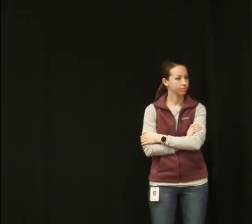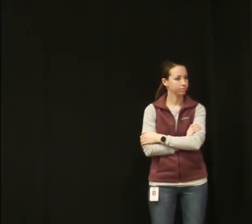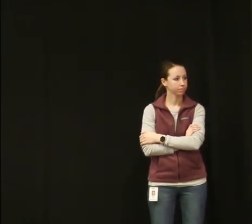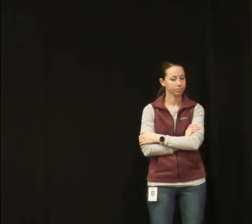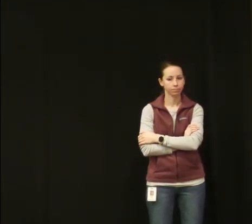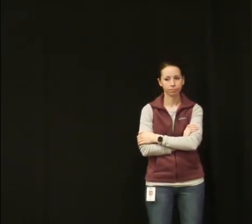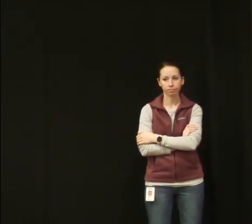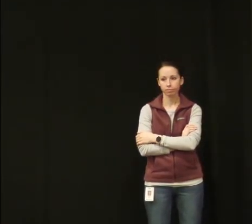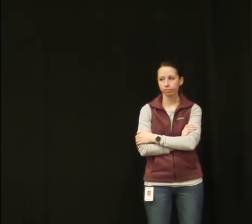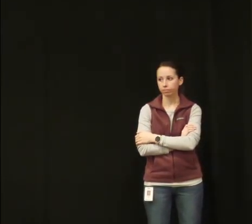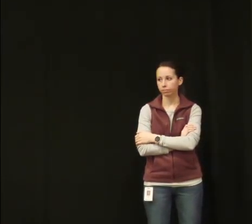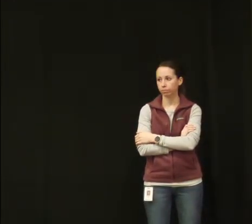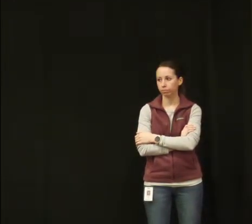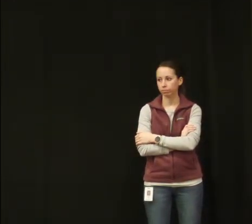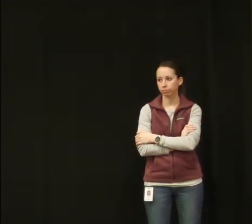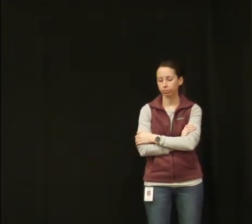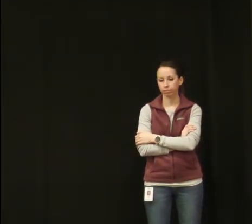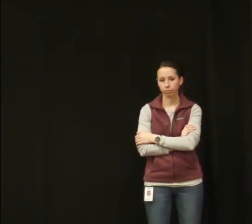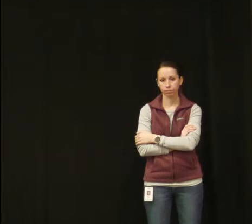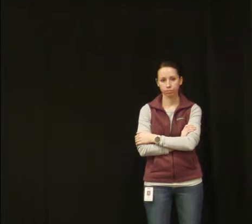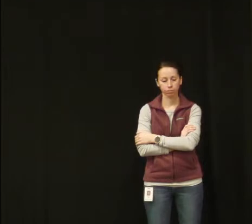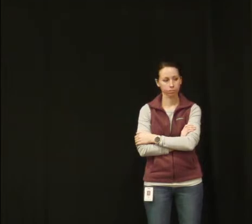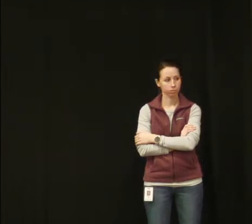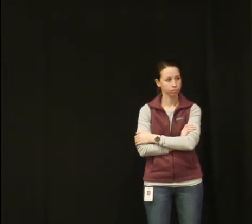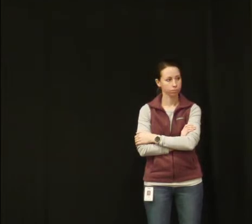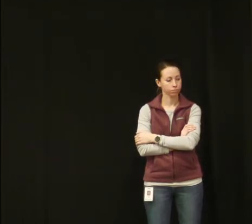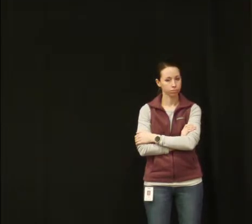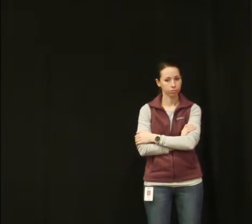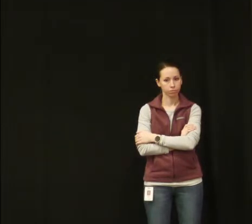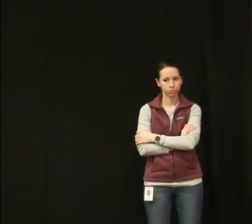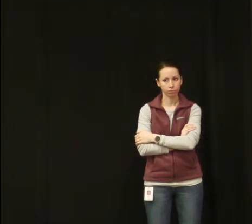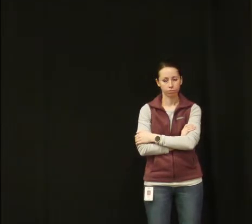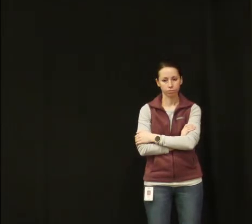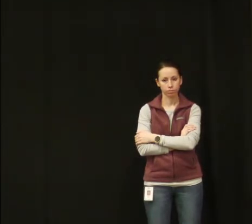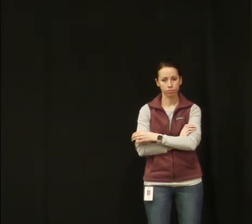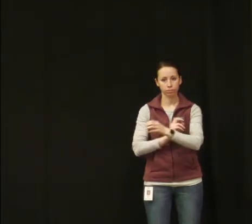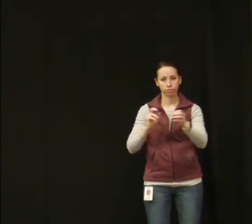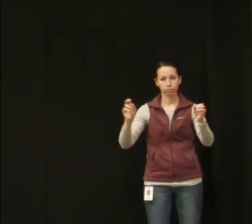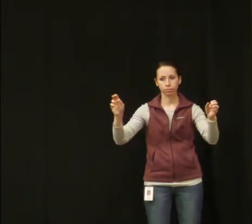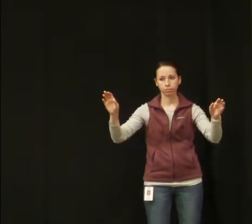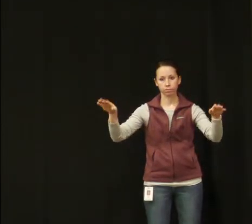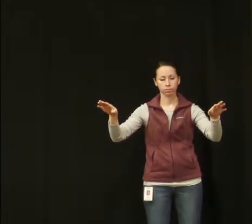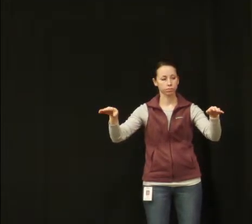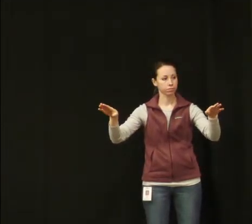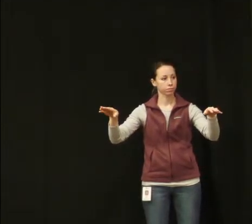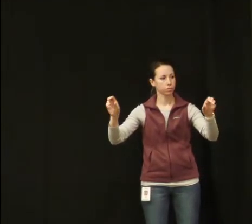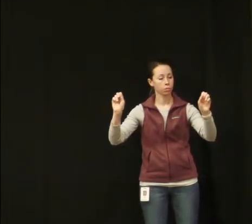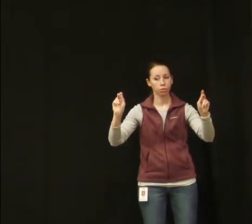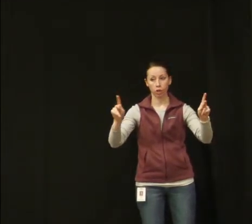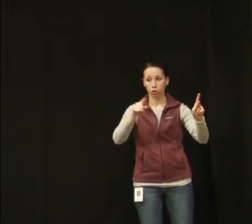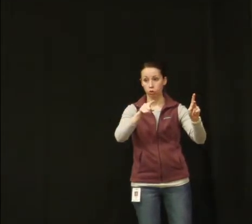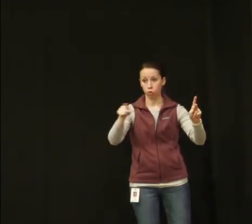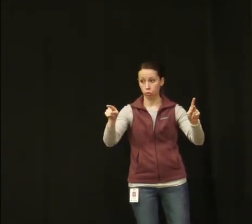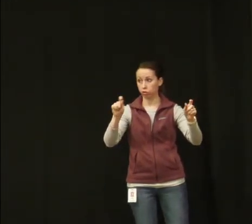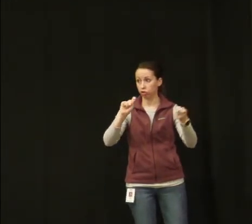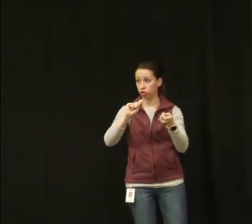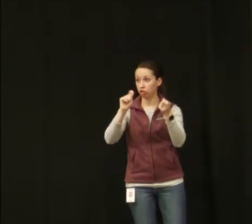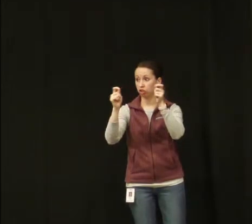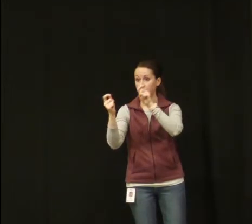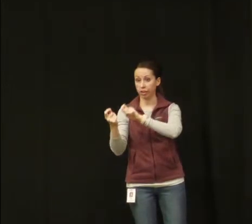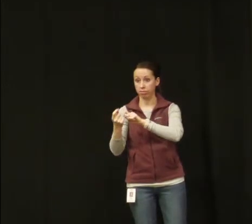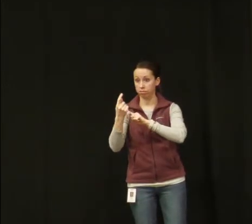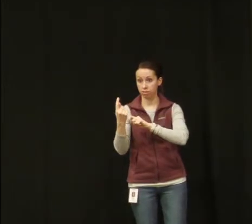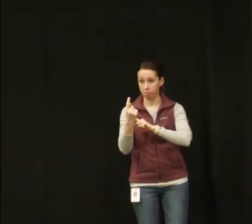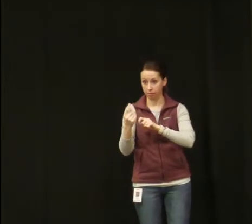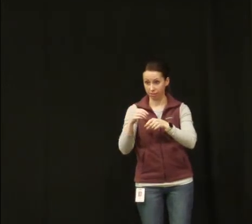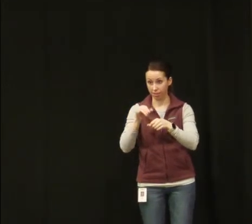All right, if you had to change anything in the IEP that you're looking at, what kind of change would you make In the